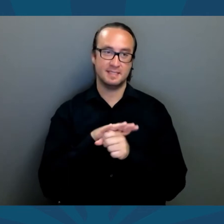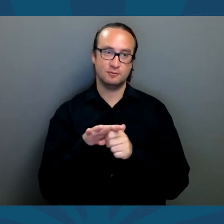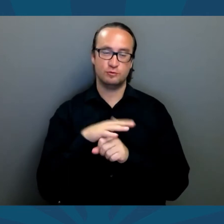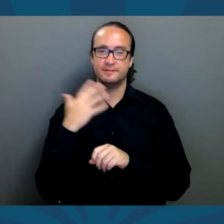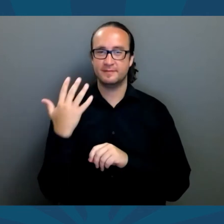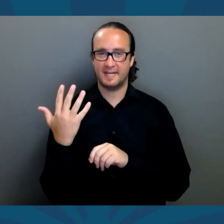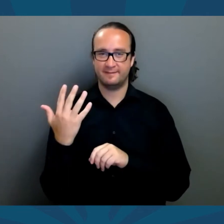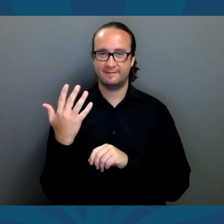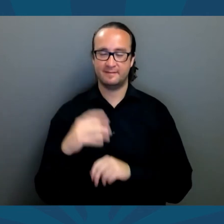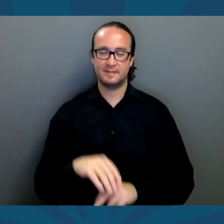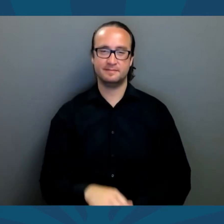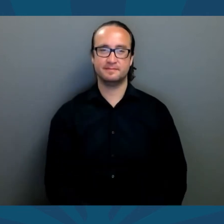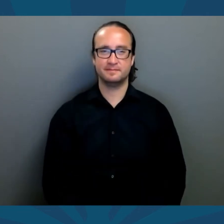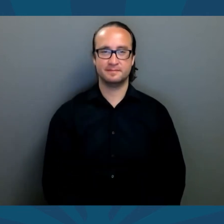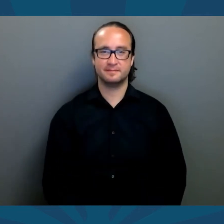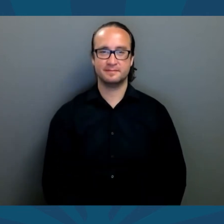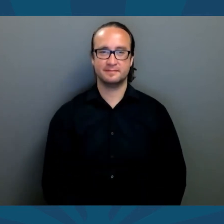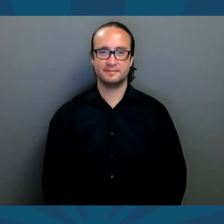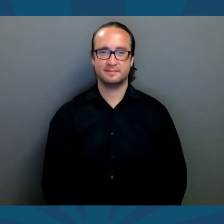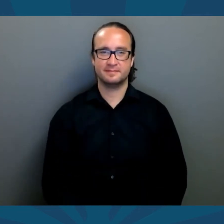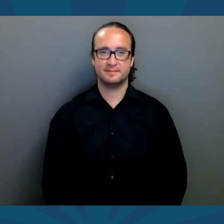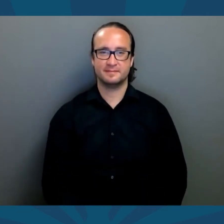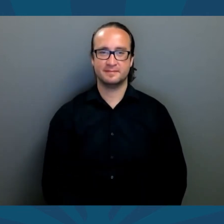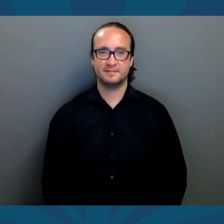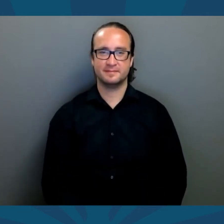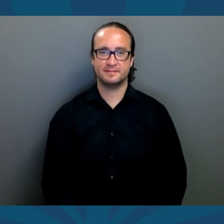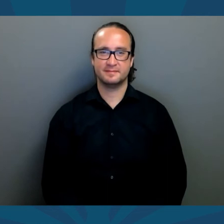Candidates for State Representative, District 5.